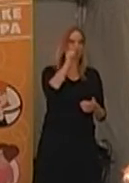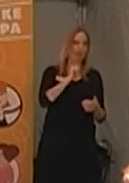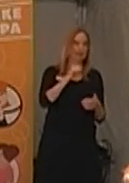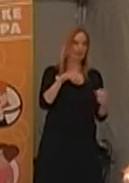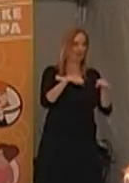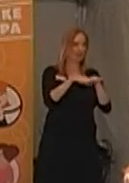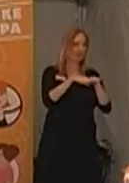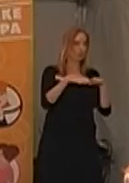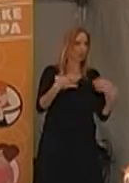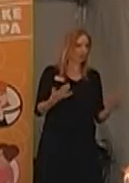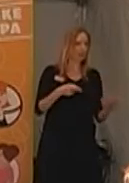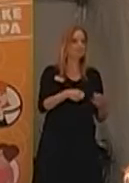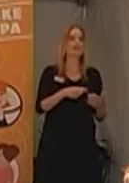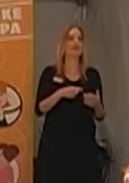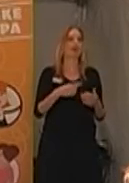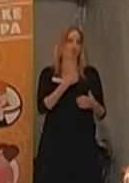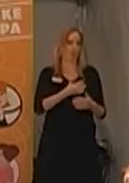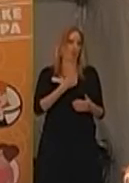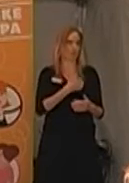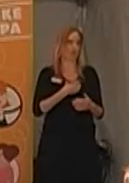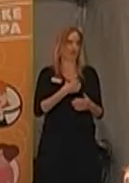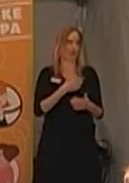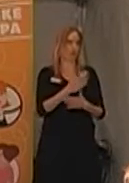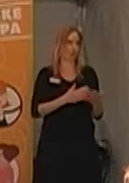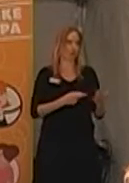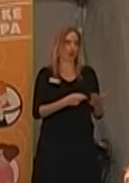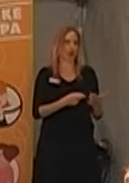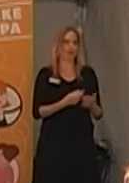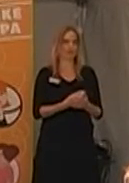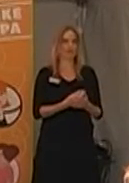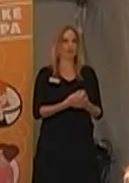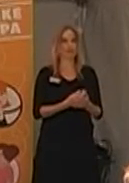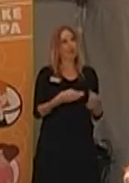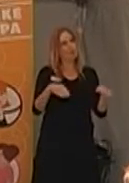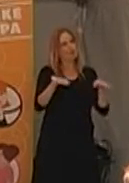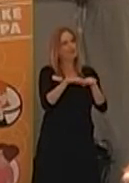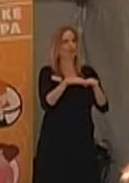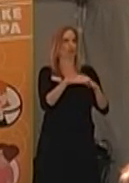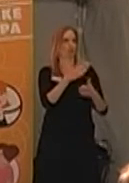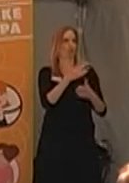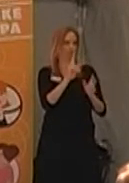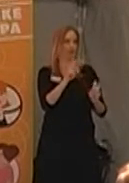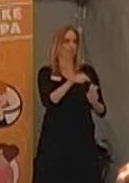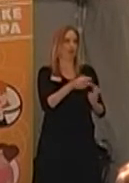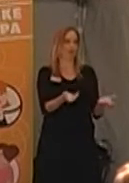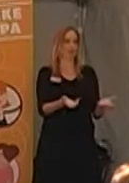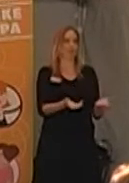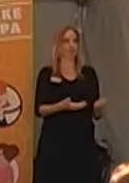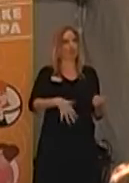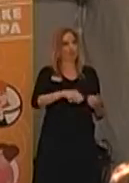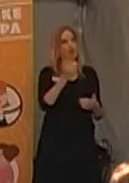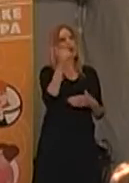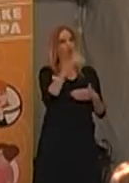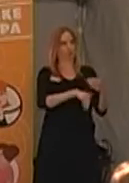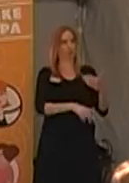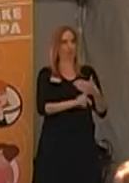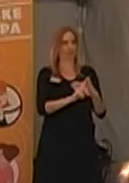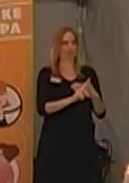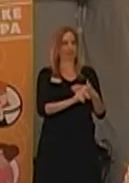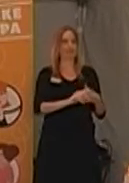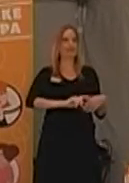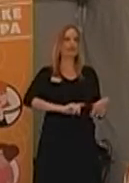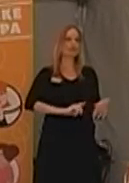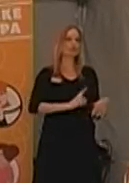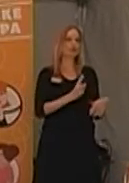is an important part of the that kind of equality that we believe in, and the social